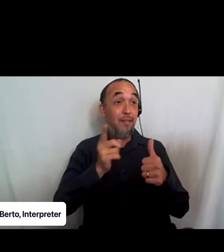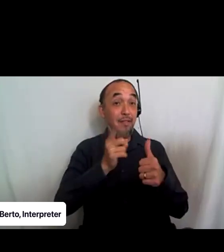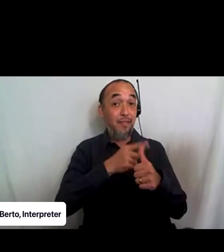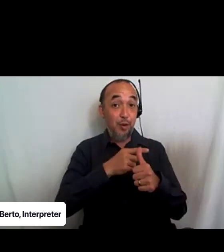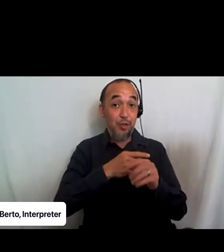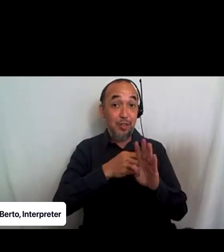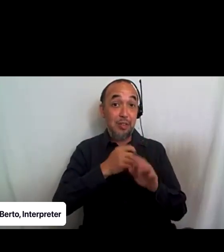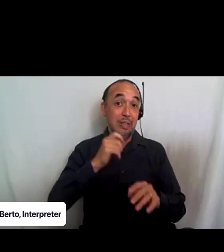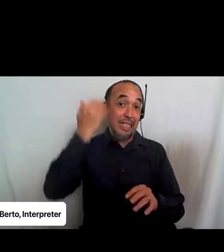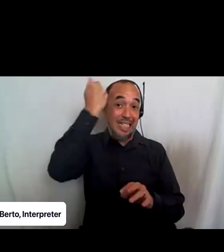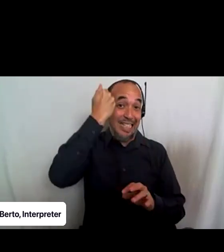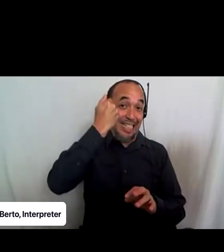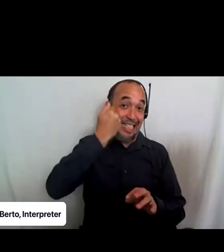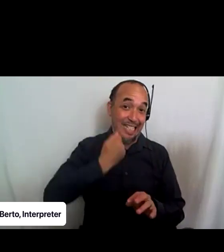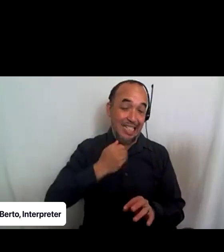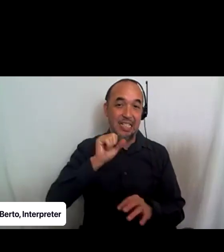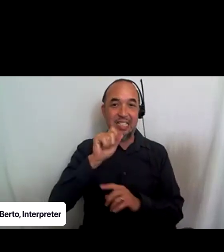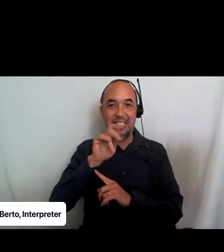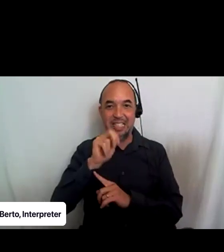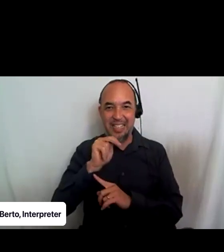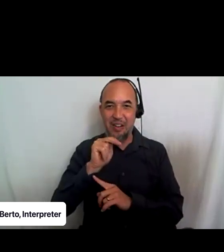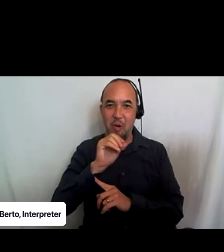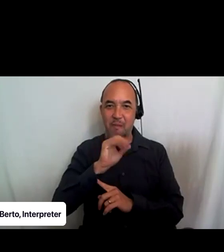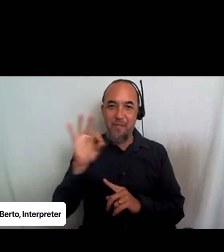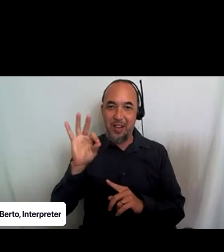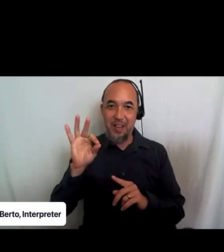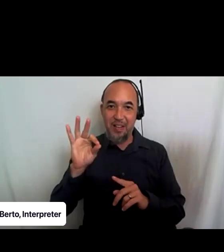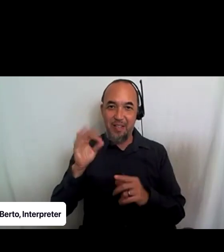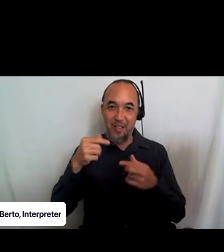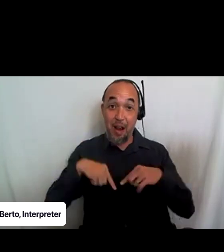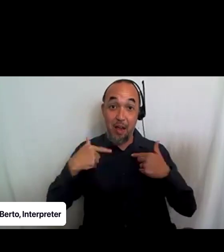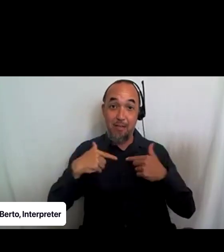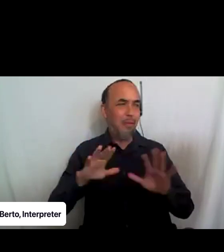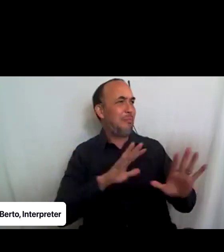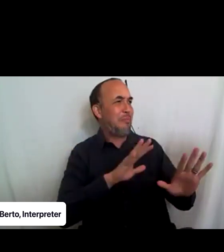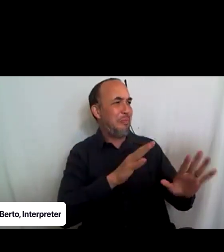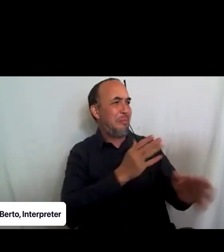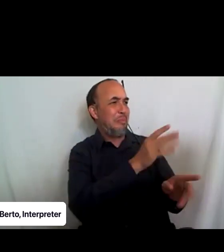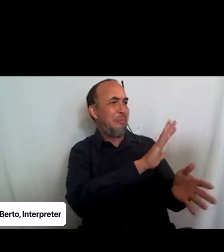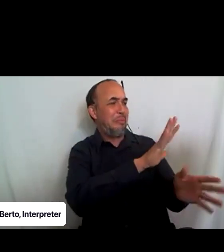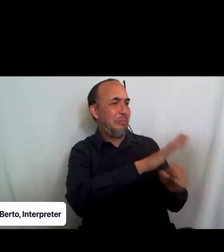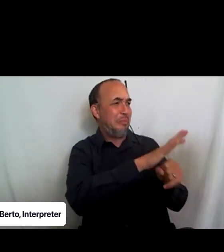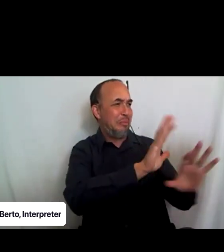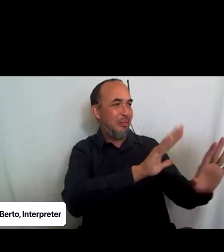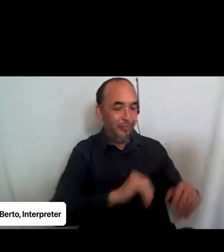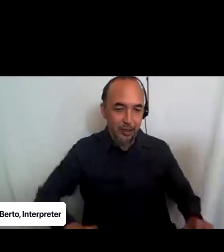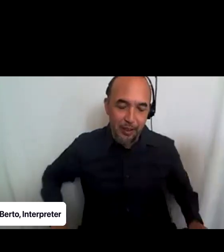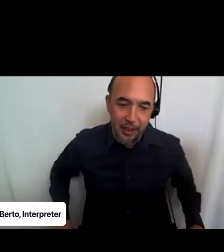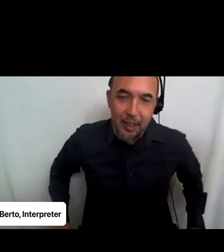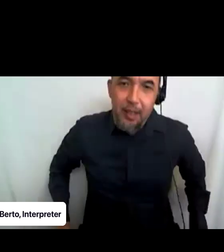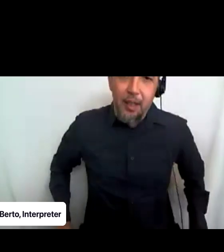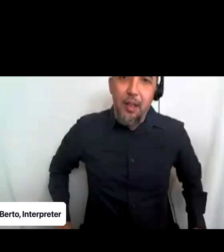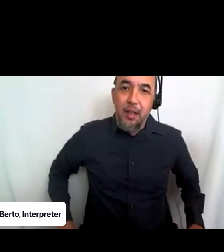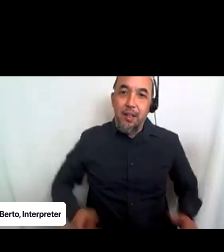returns mentally devastated, what do you do?" is the question. And Roach goes, "You skin them alive." And then he's like, "Okay, that's enough. That's enough." And then he'd point